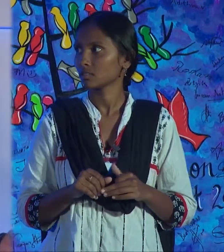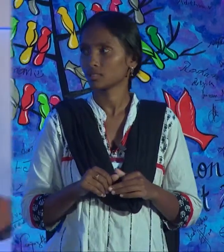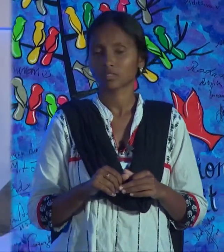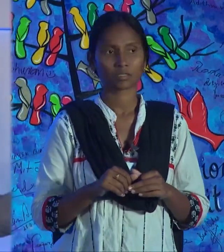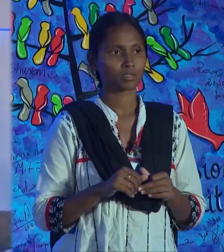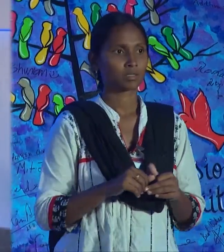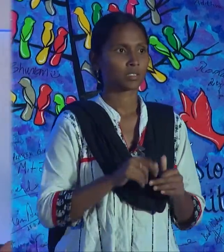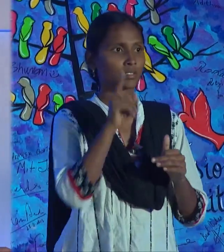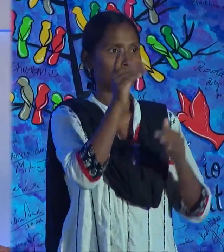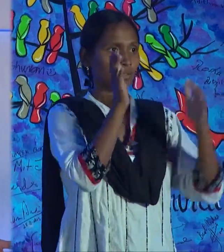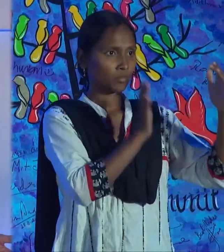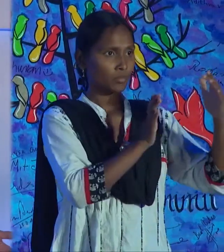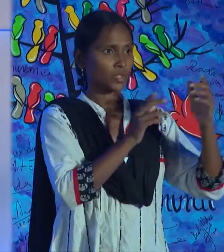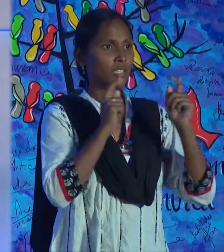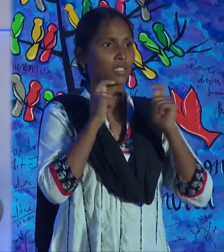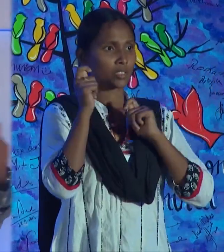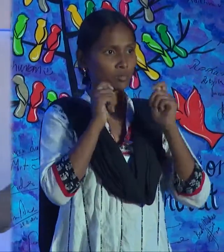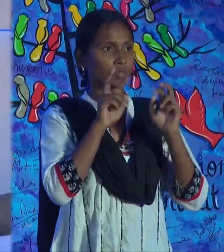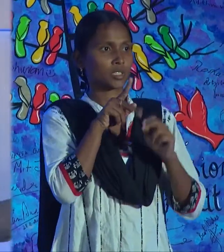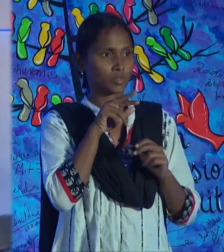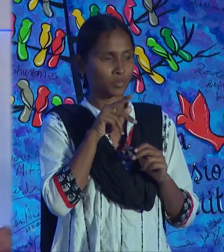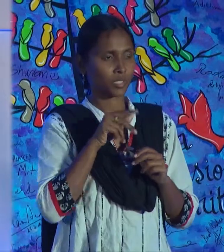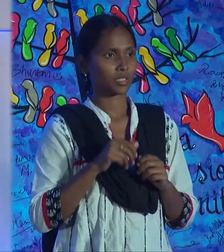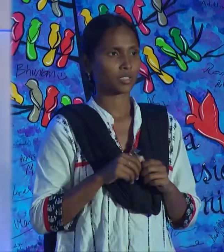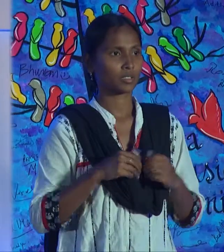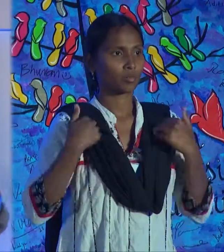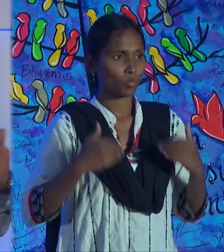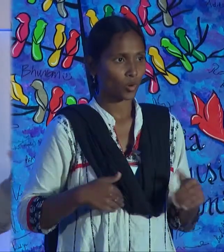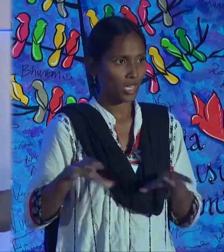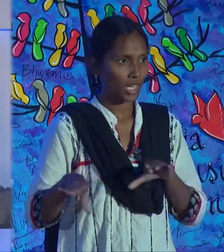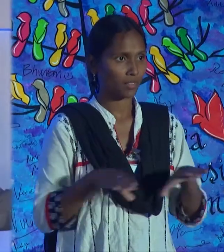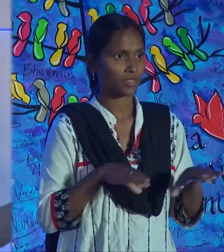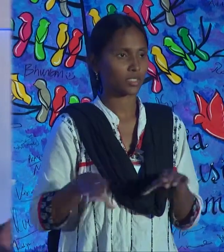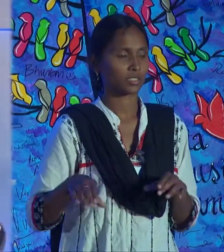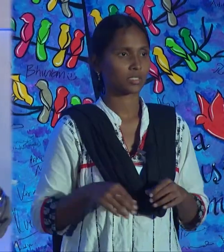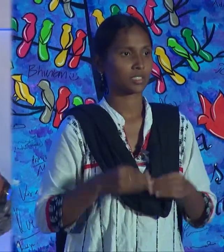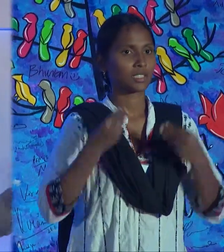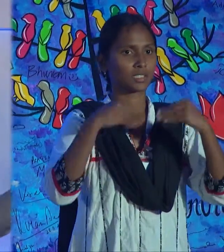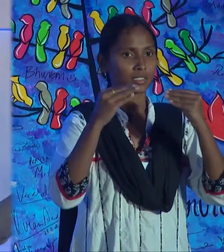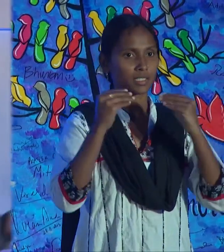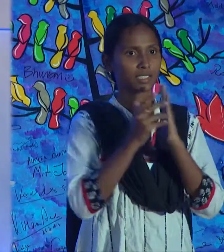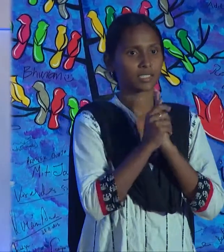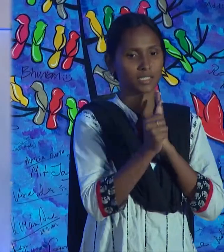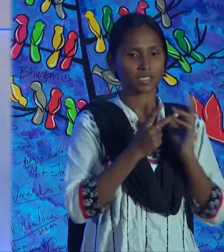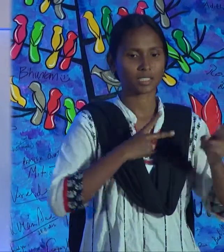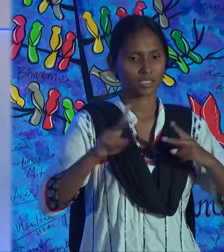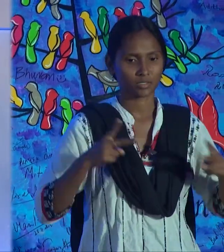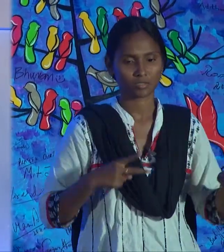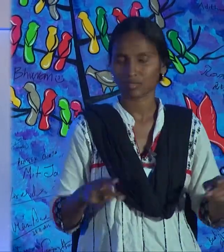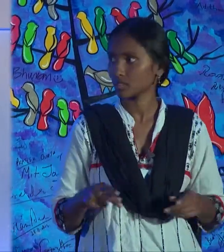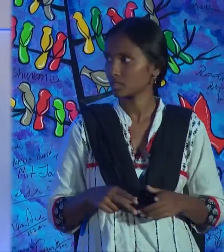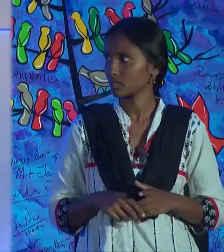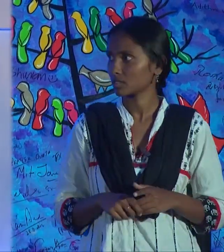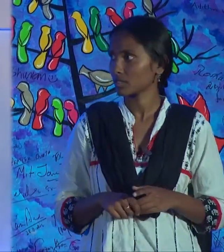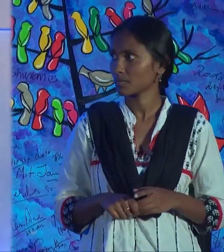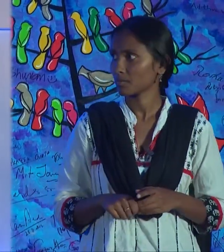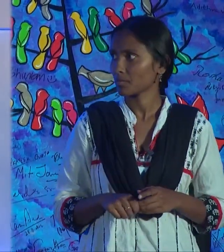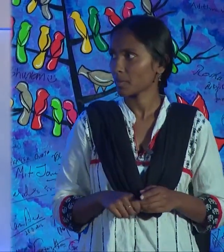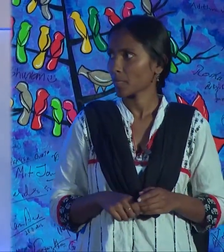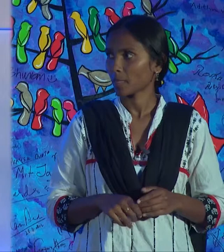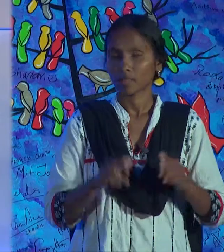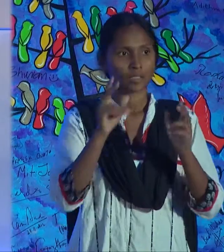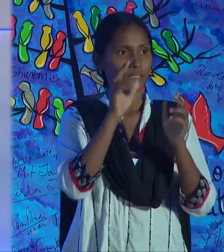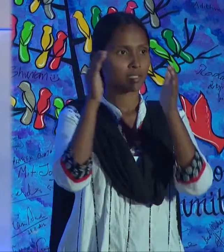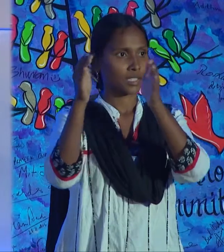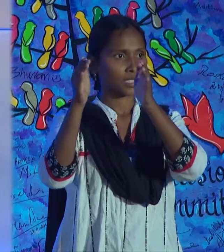other fields like inspirational speaking, body language, sales skills, and so on, as we keep going on. And